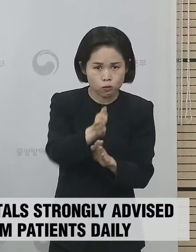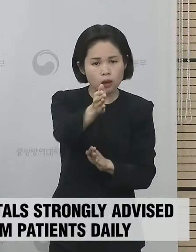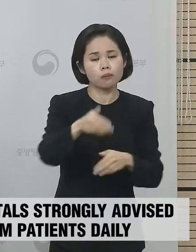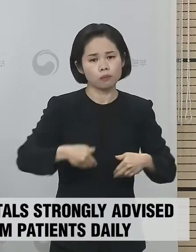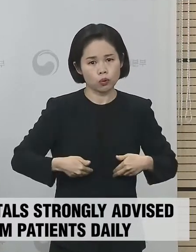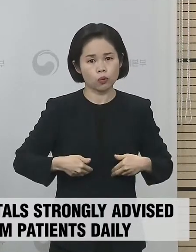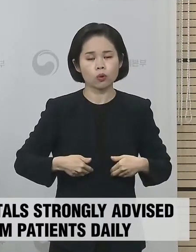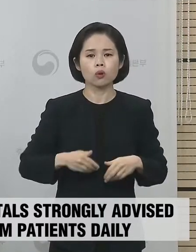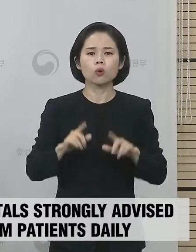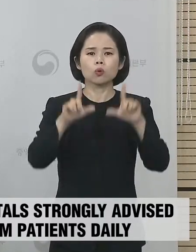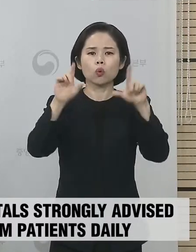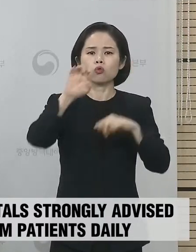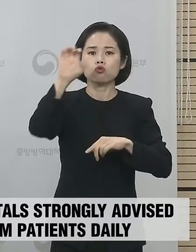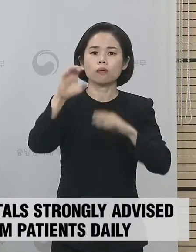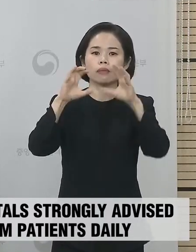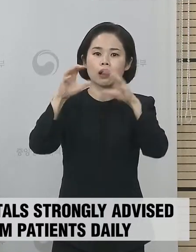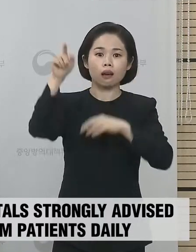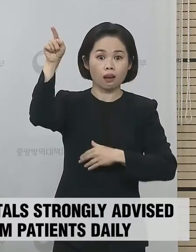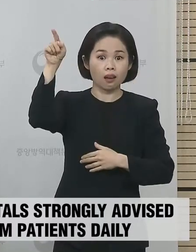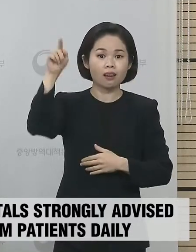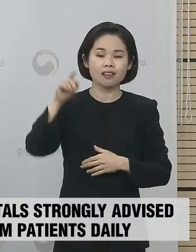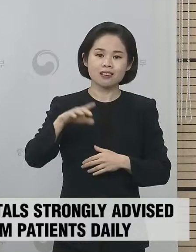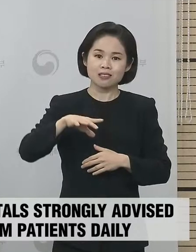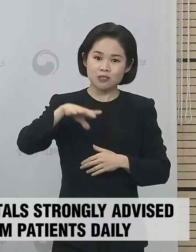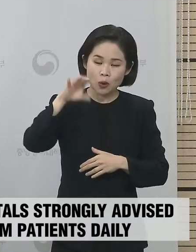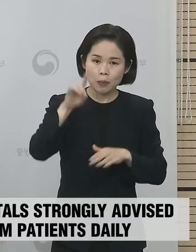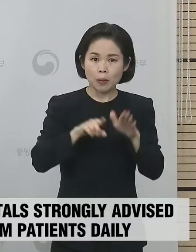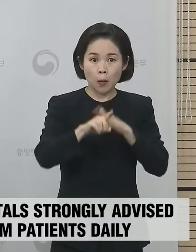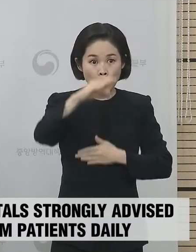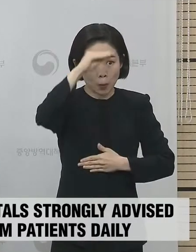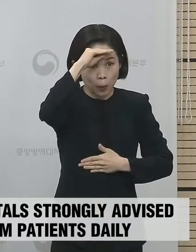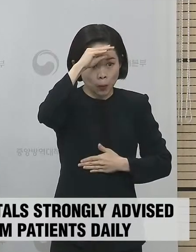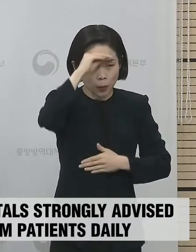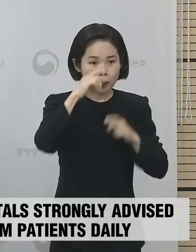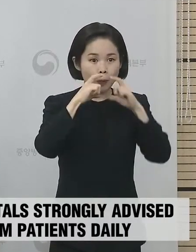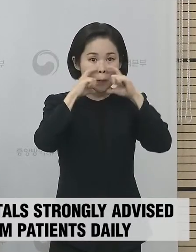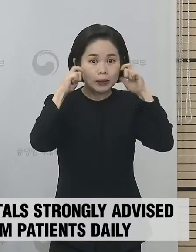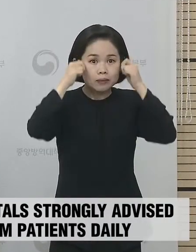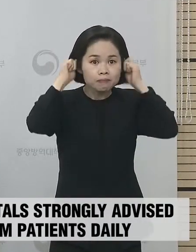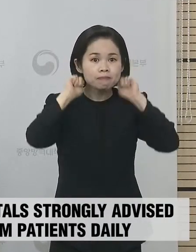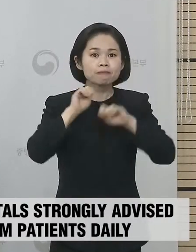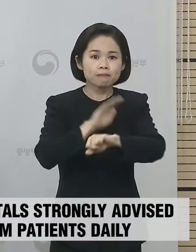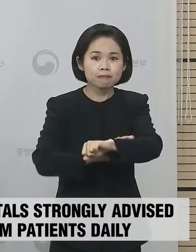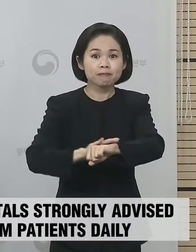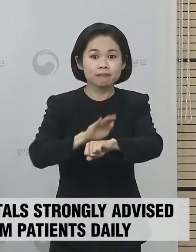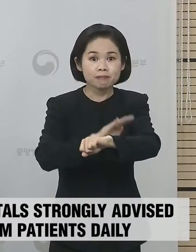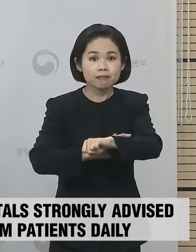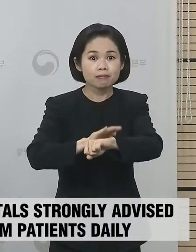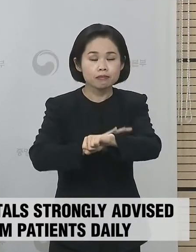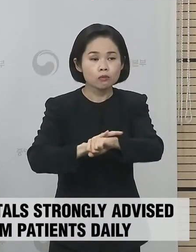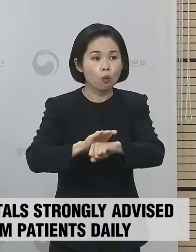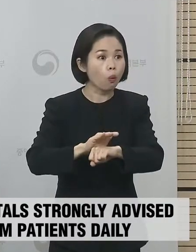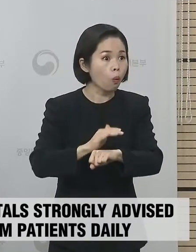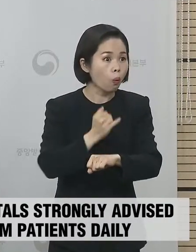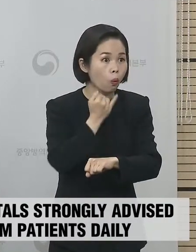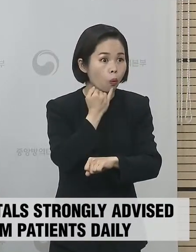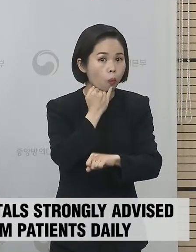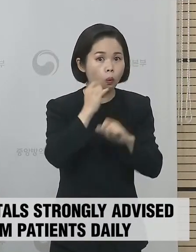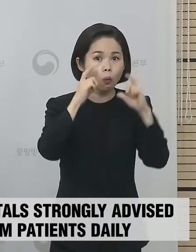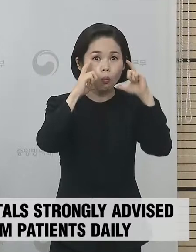in these measures as well. At a certain Eastern European country, there is a country that carried